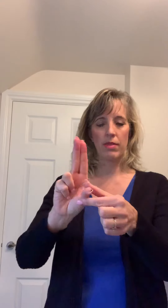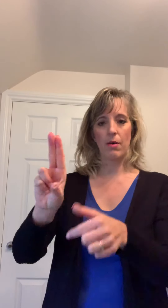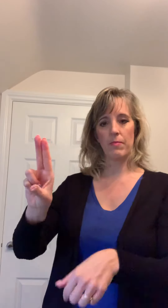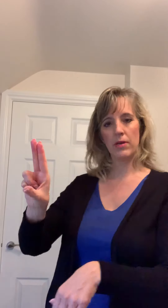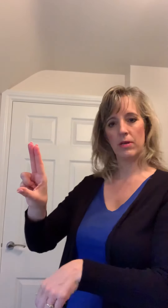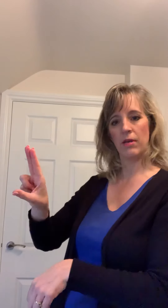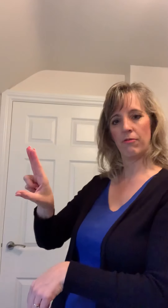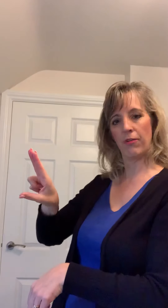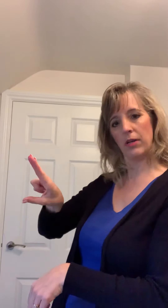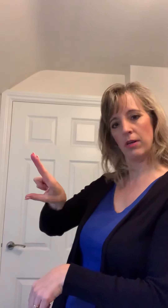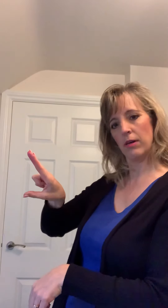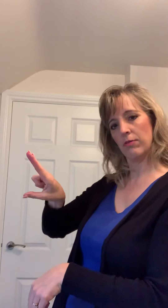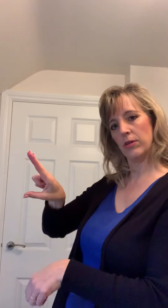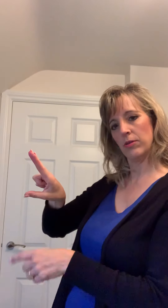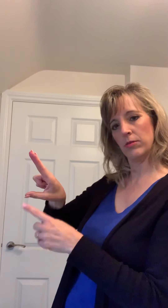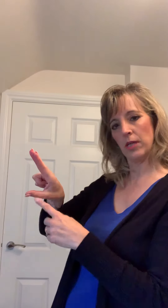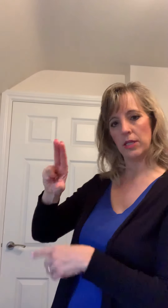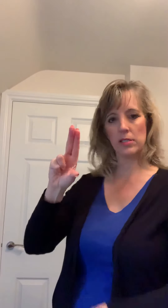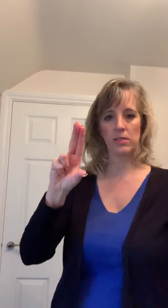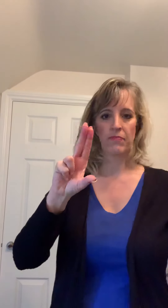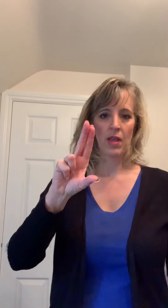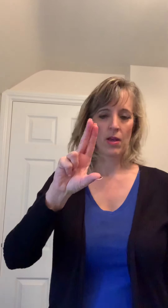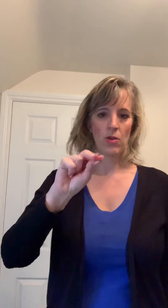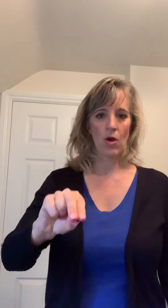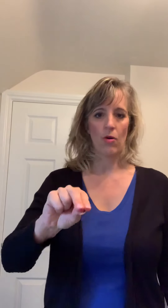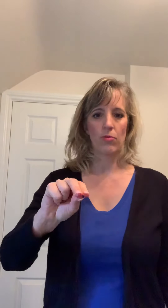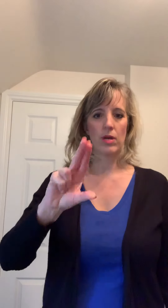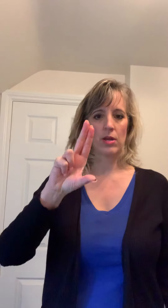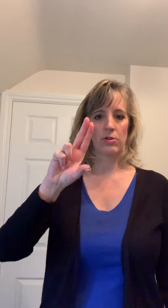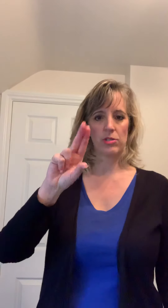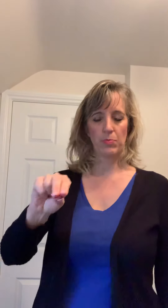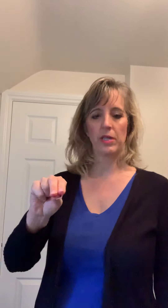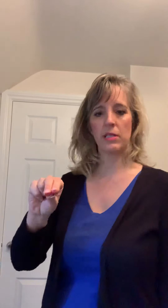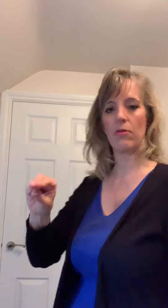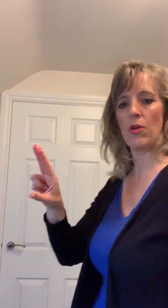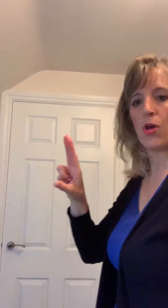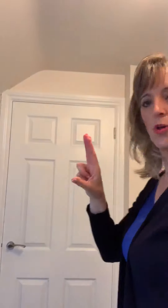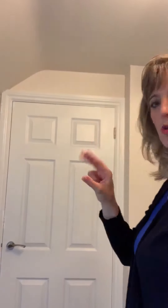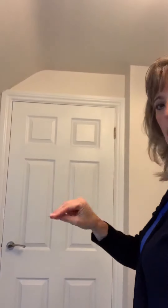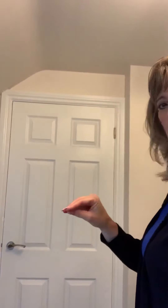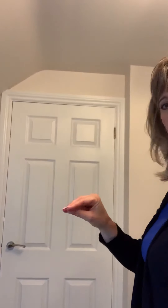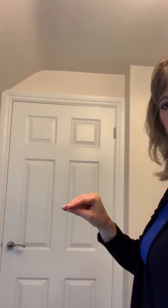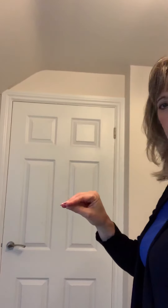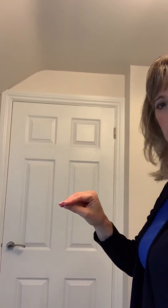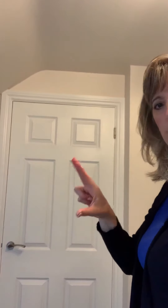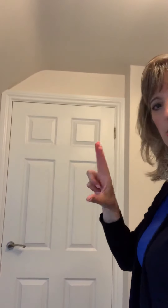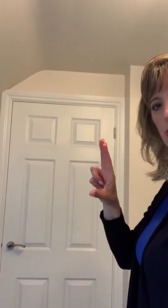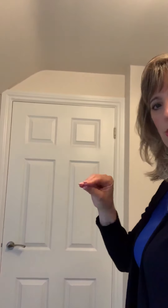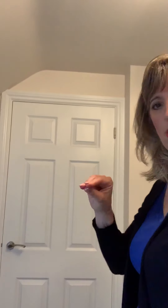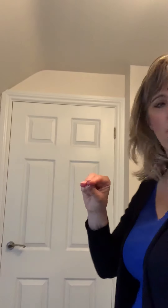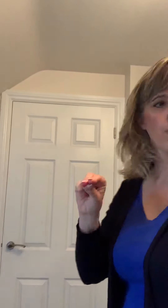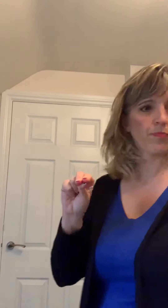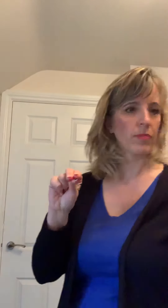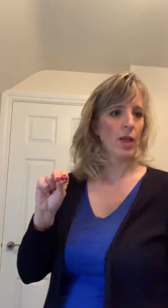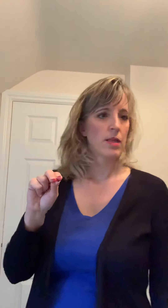thumb in front of you like this. No. And you just bring it down. No. No. The